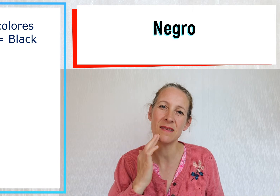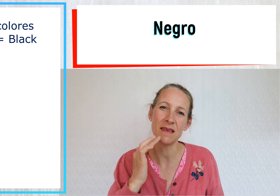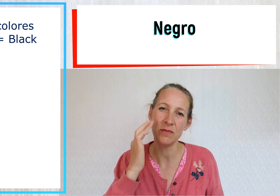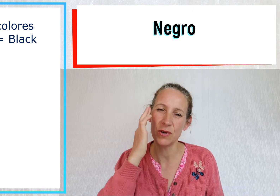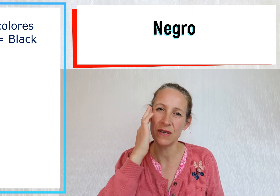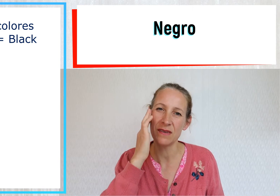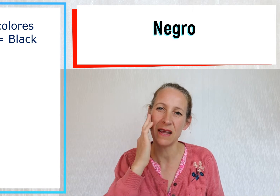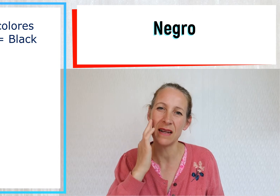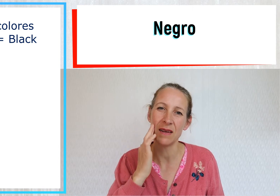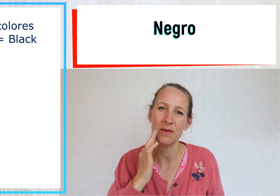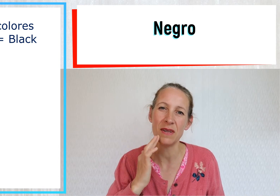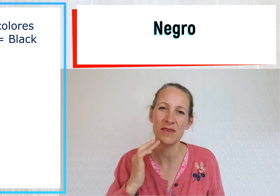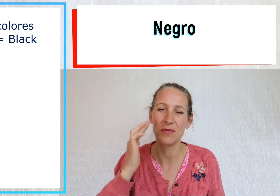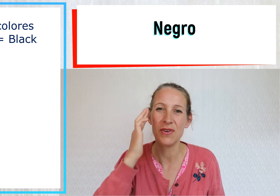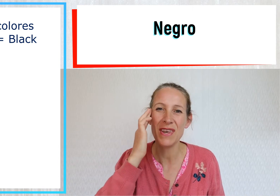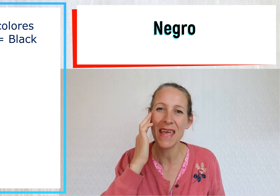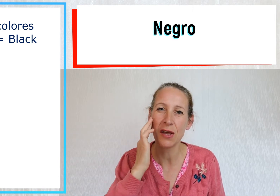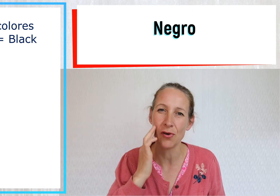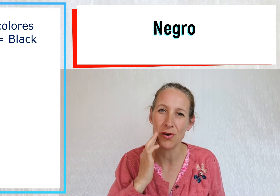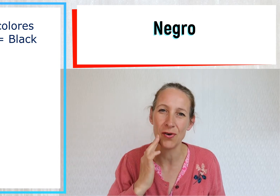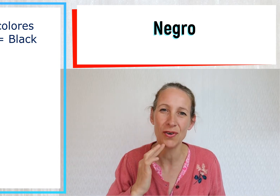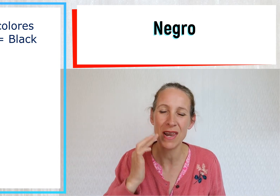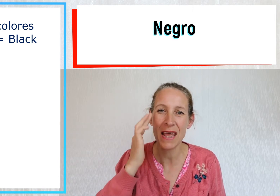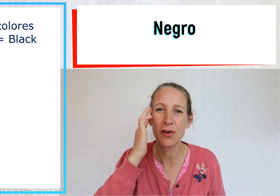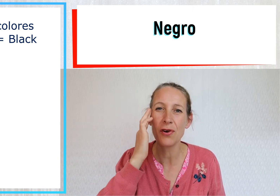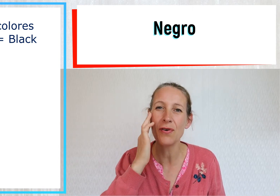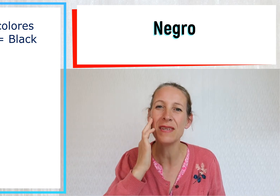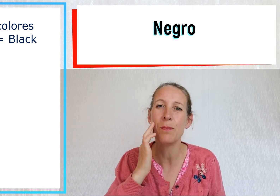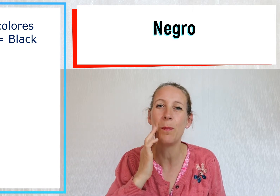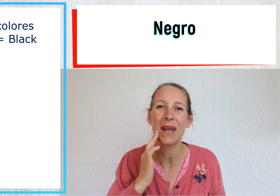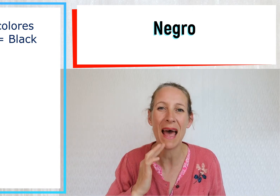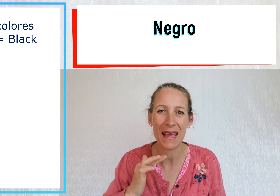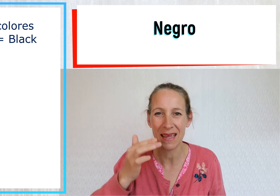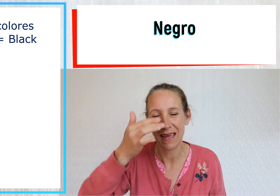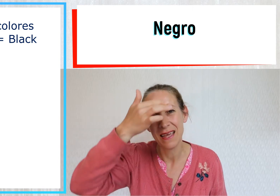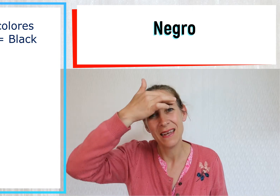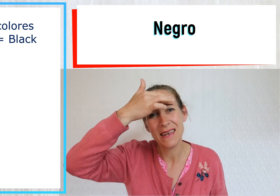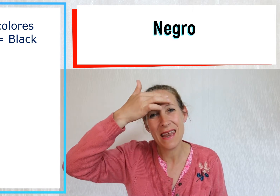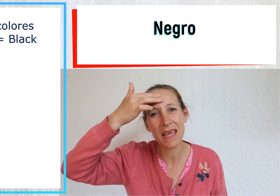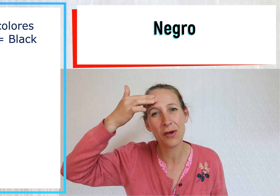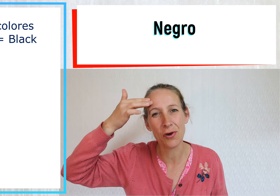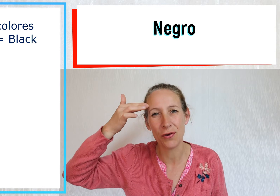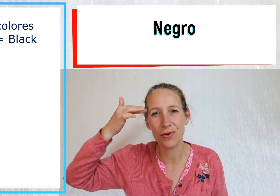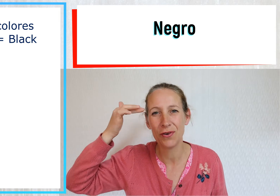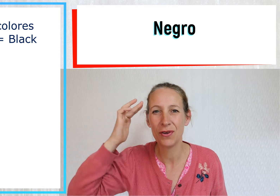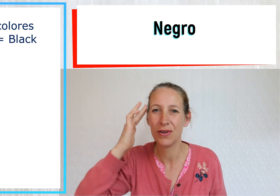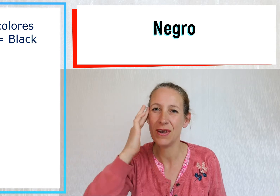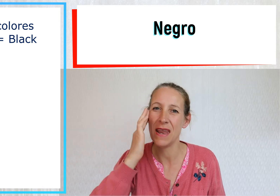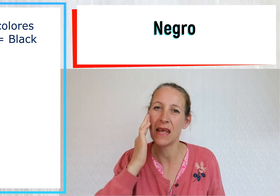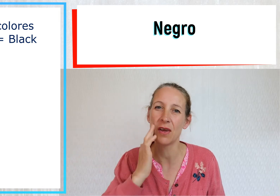in British Sign Language. So negro. Negro is black. Negro.